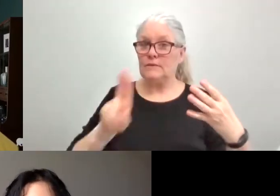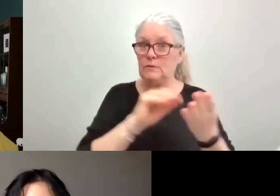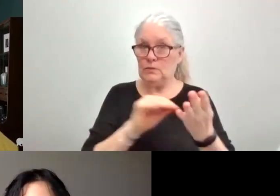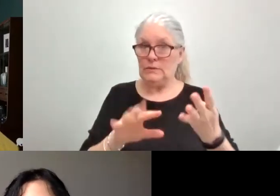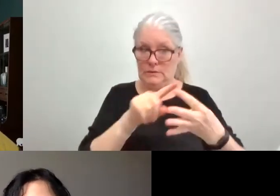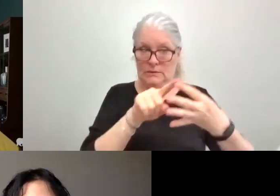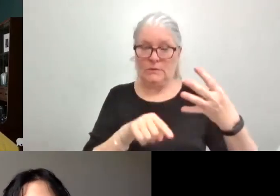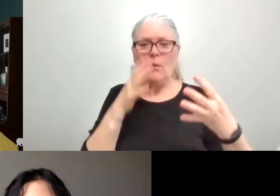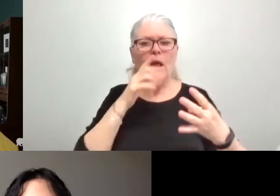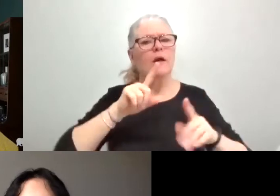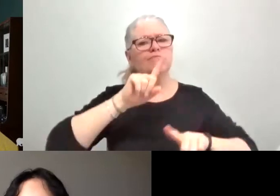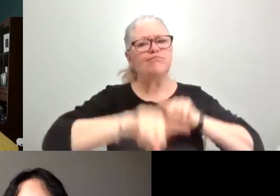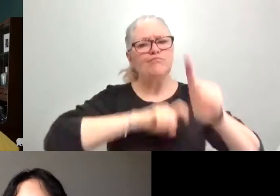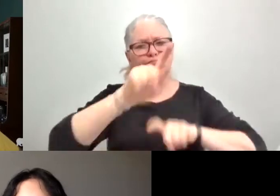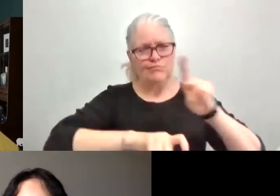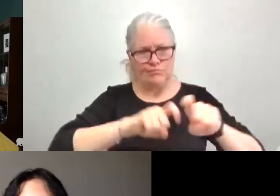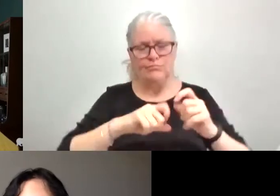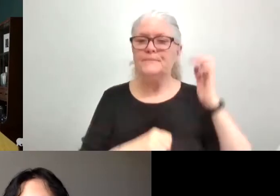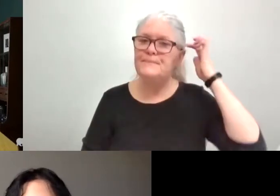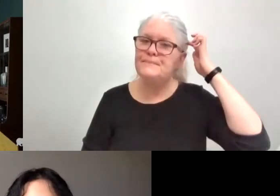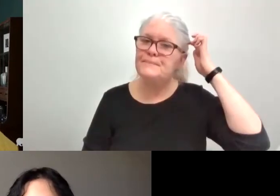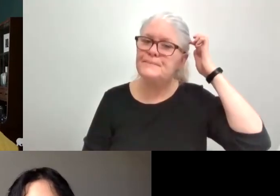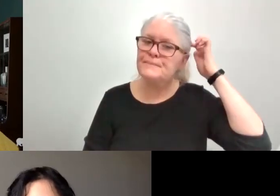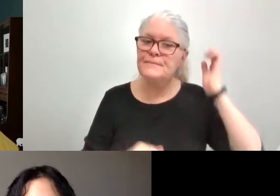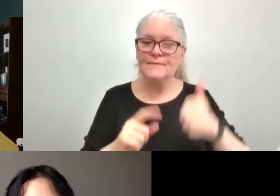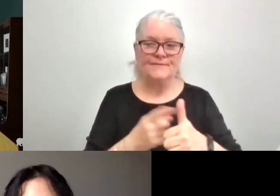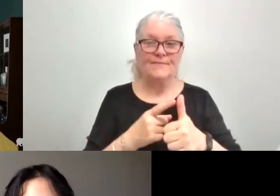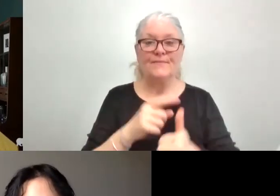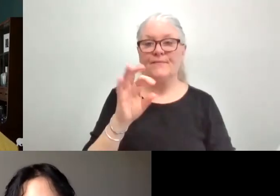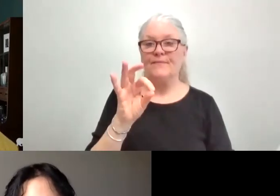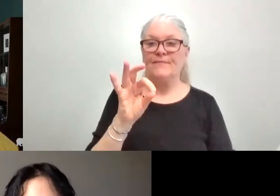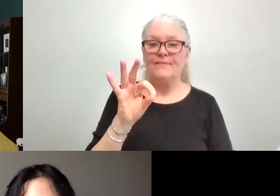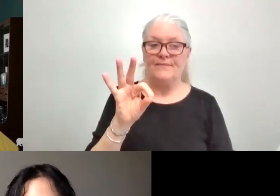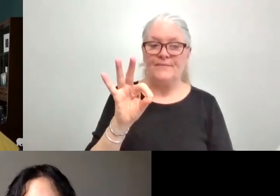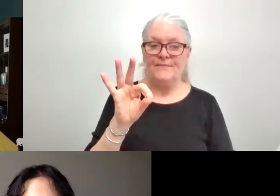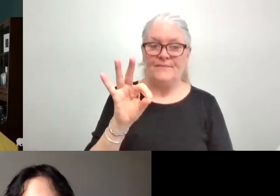sharing questions that they've prepared. And we will start off with Faith.